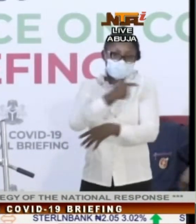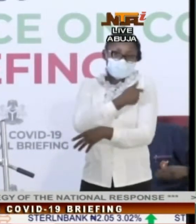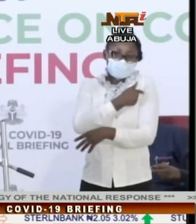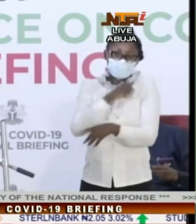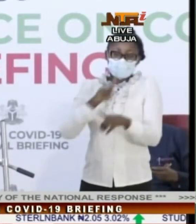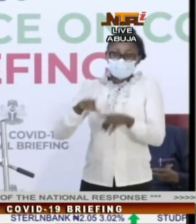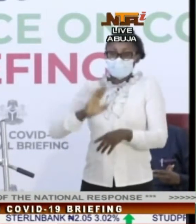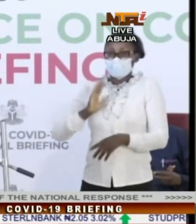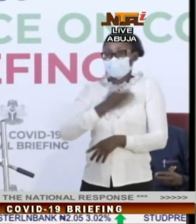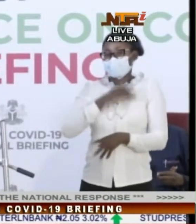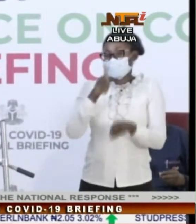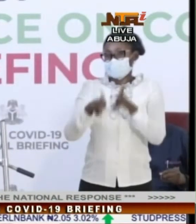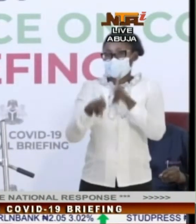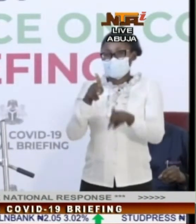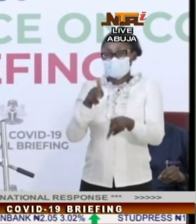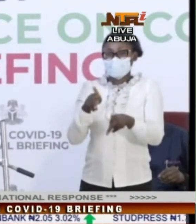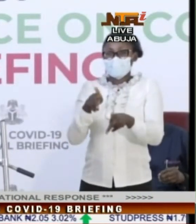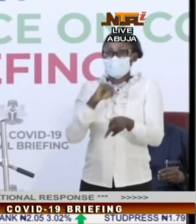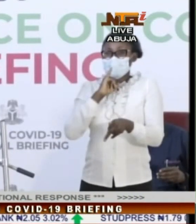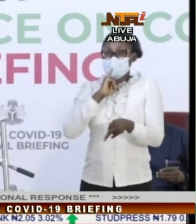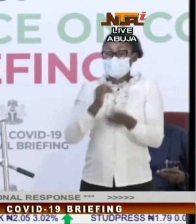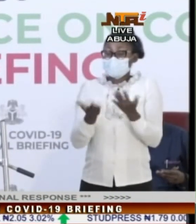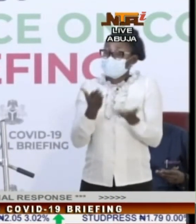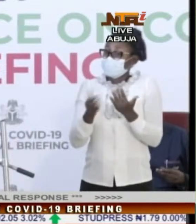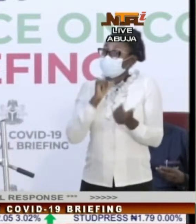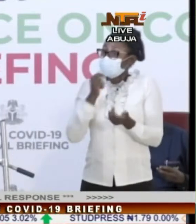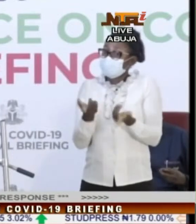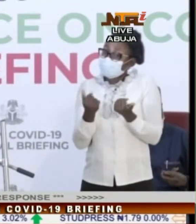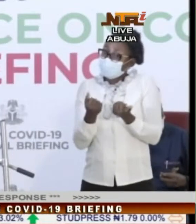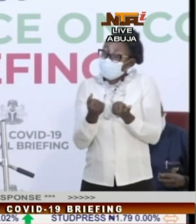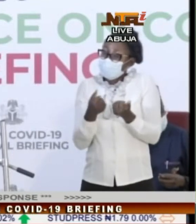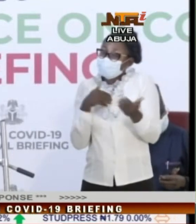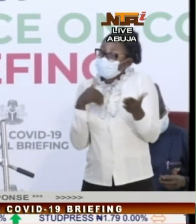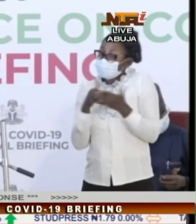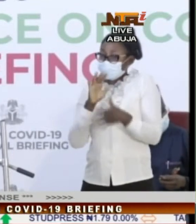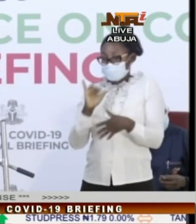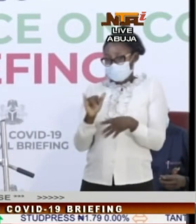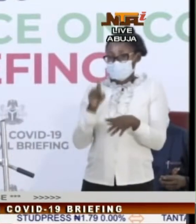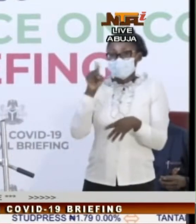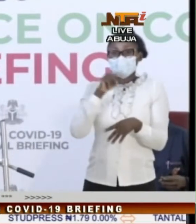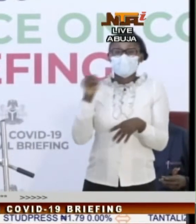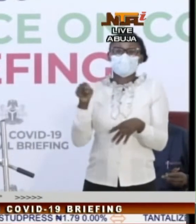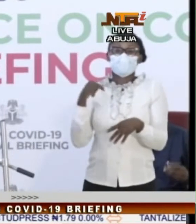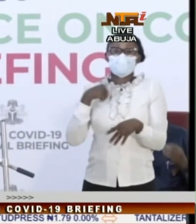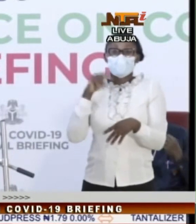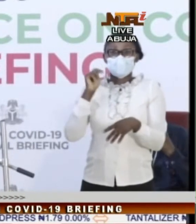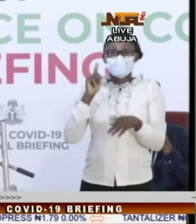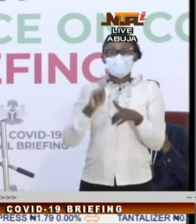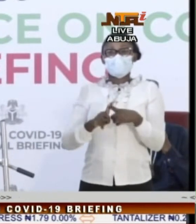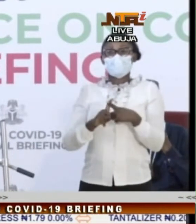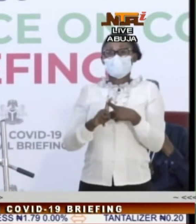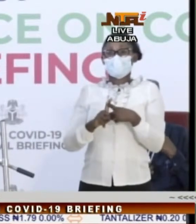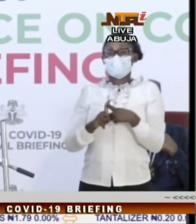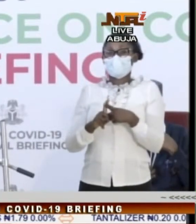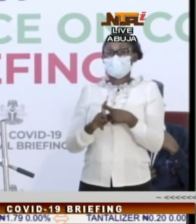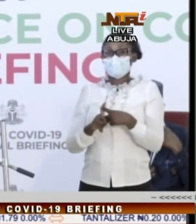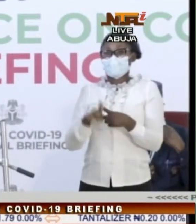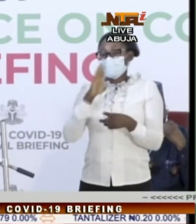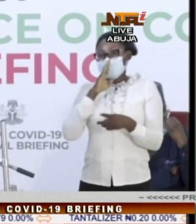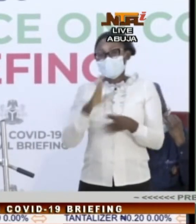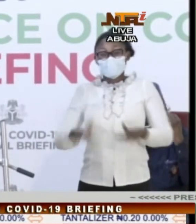people. It may not come soon enough, therefore we need to be alive to get the